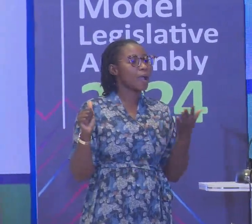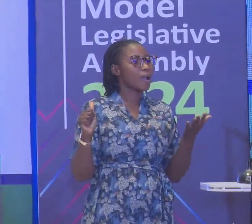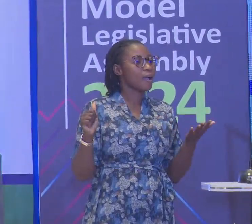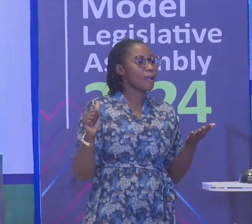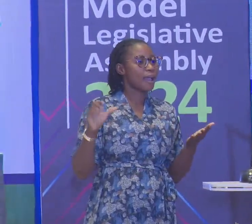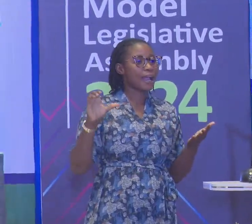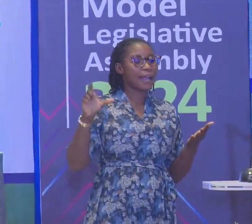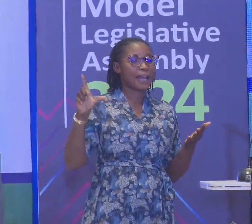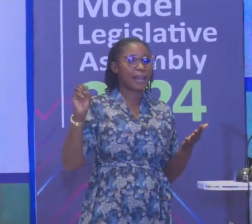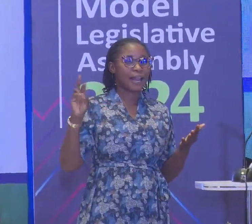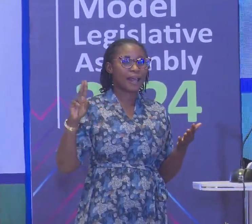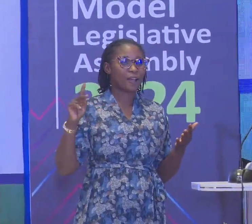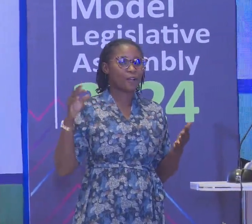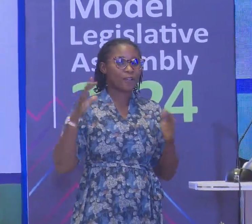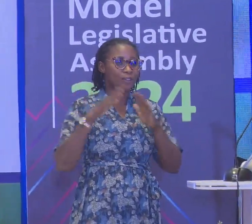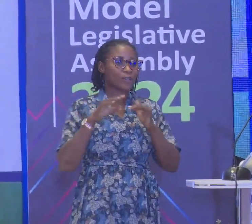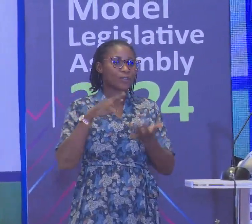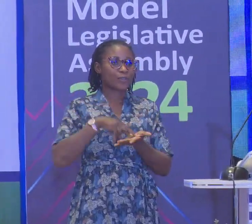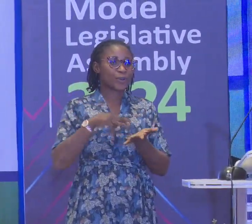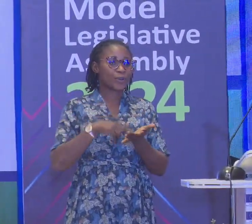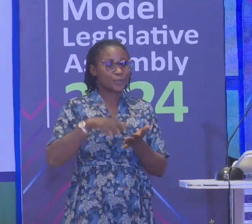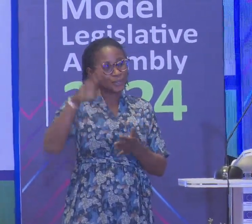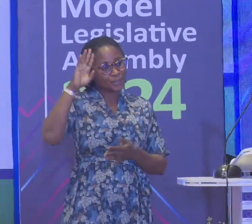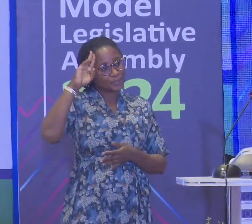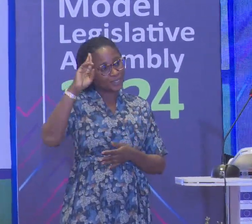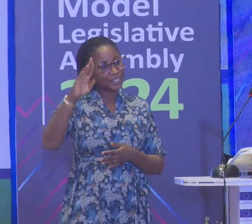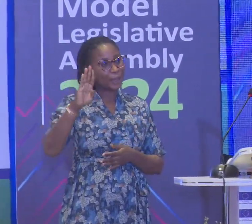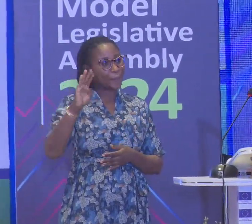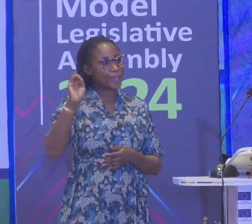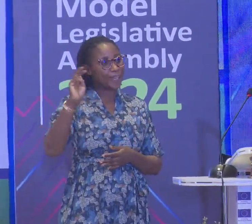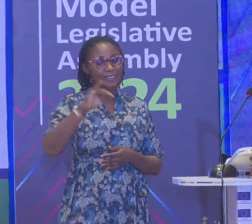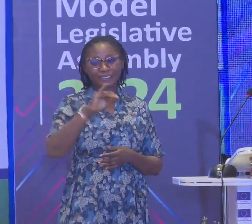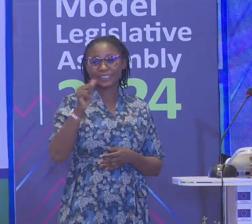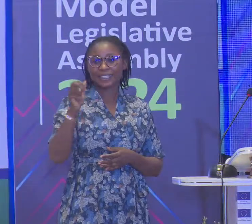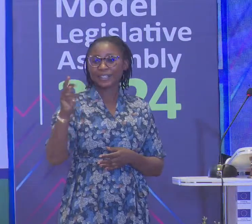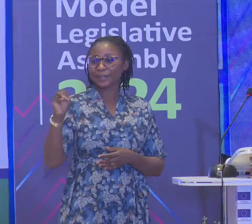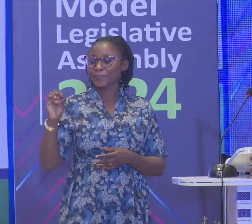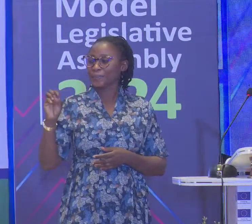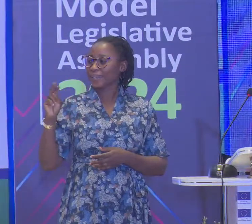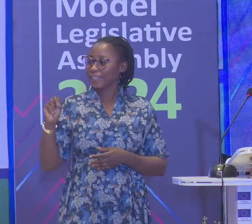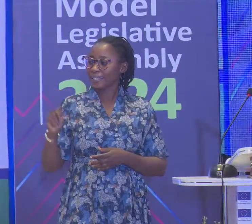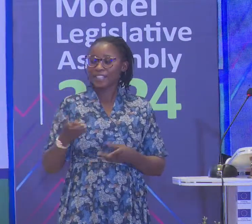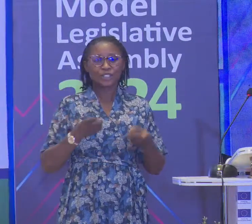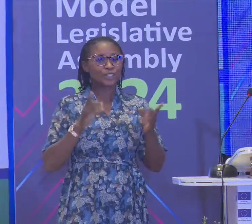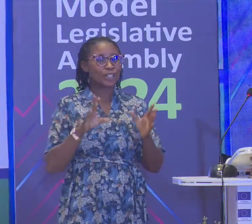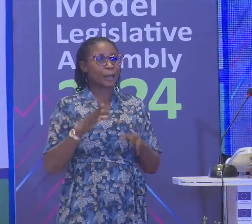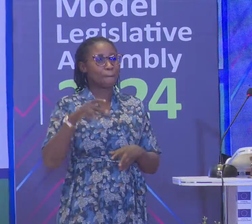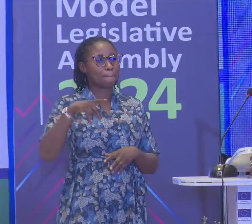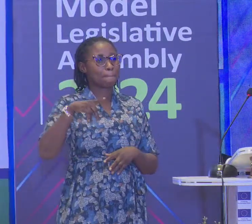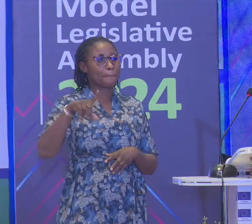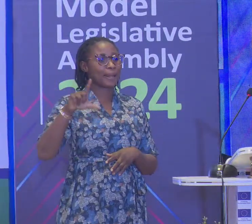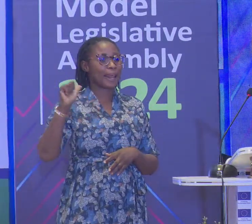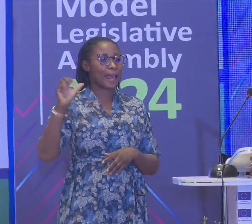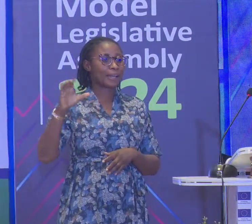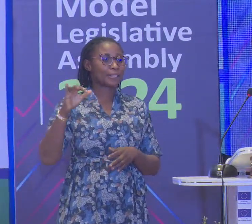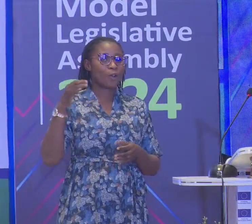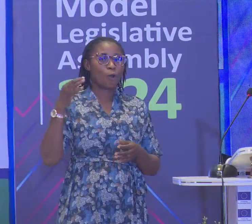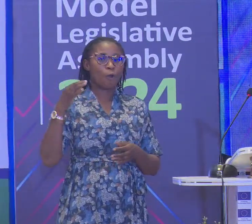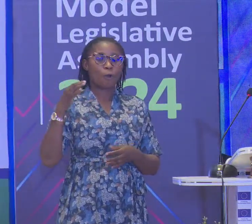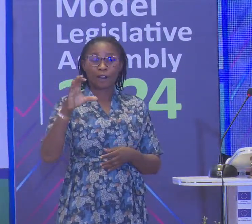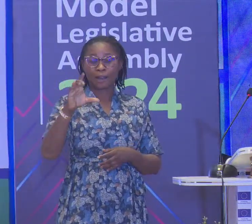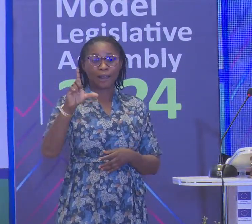Clerk of House of Representatives, Mr. Benjamin Keyi, directors and clerks of committees that have joined us this